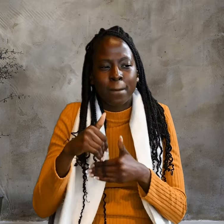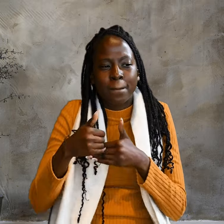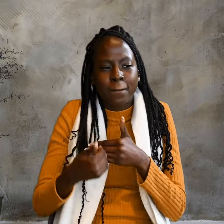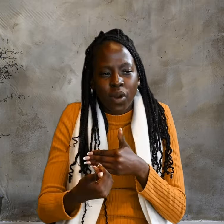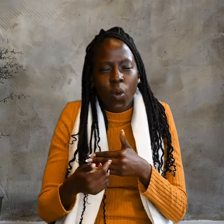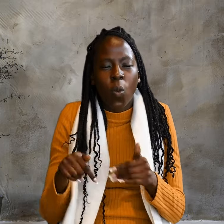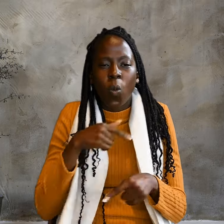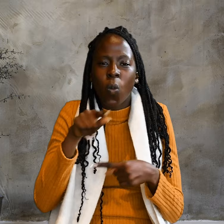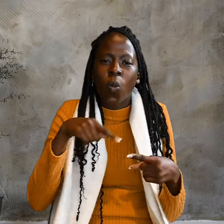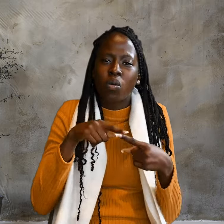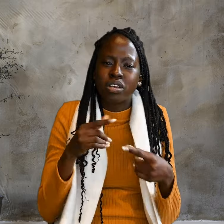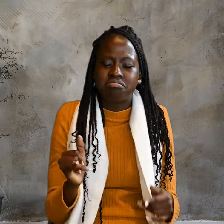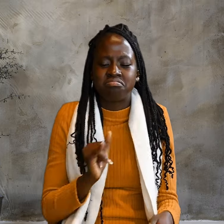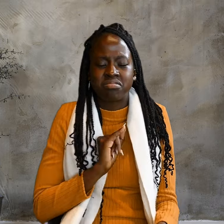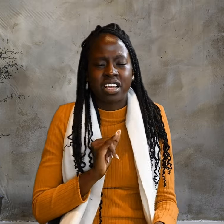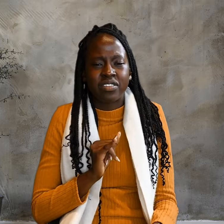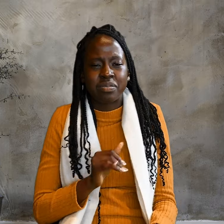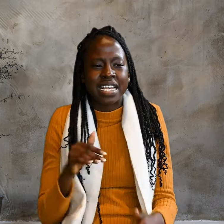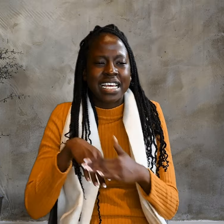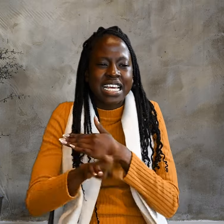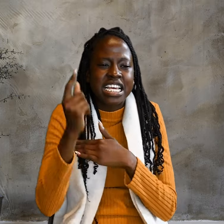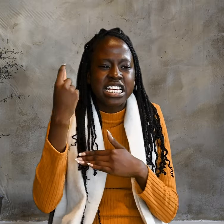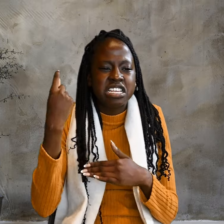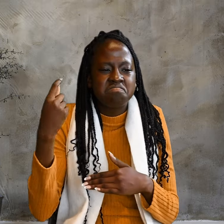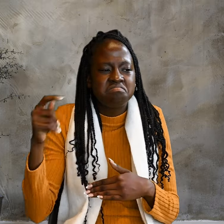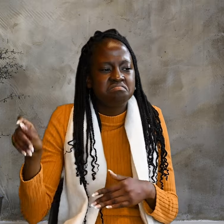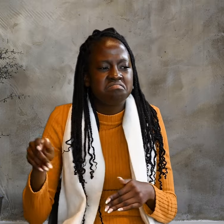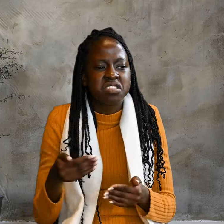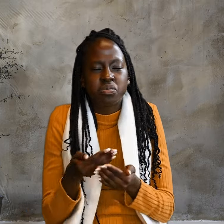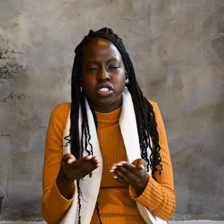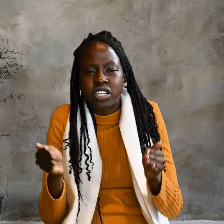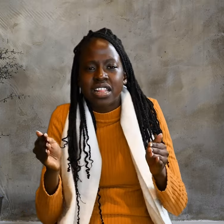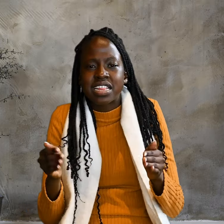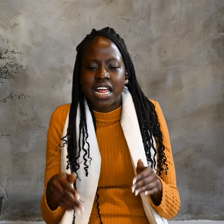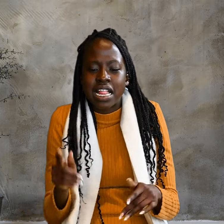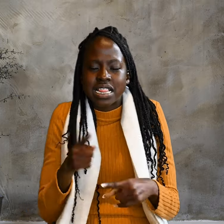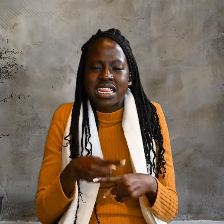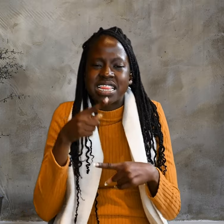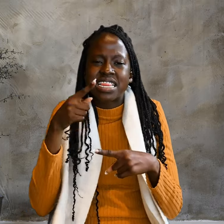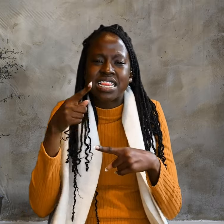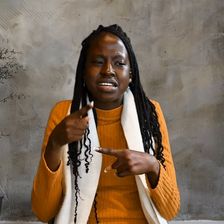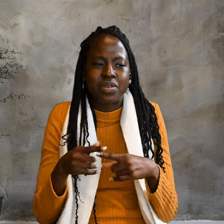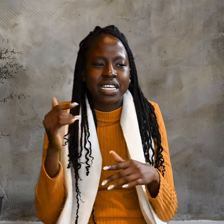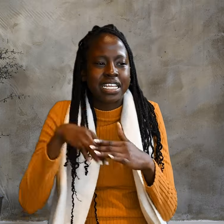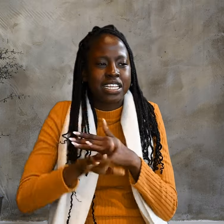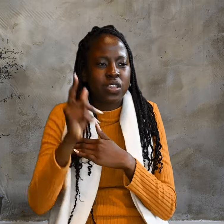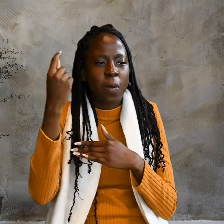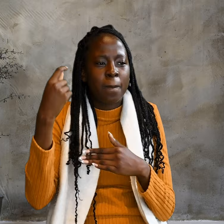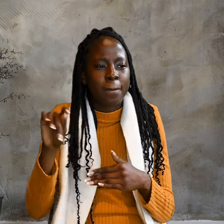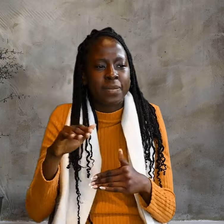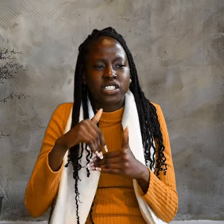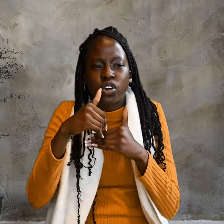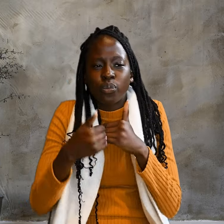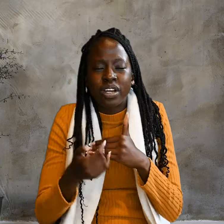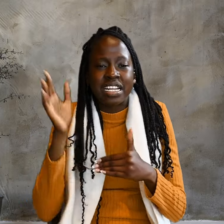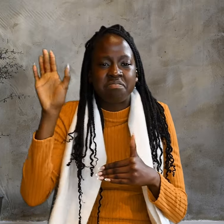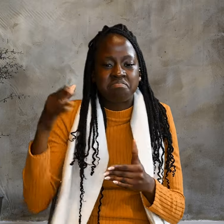dish." Then dipping the piece of bread, he gave it to Judas, son of